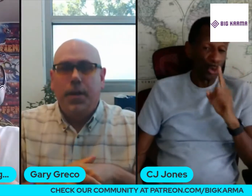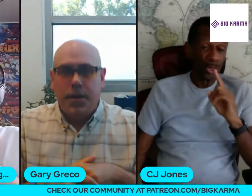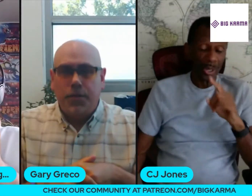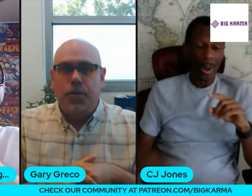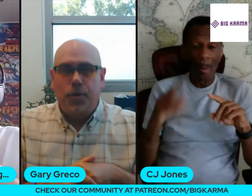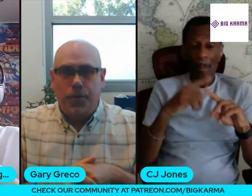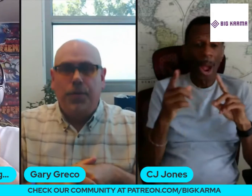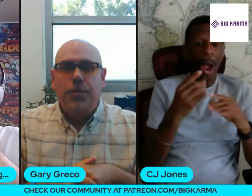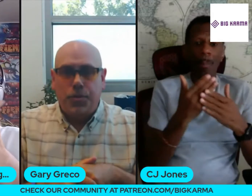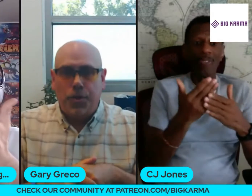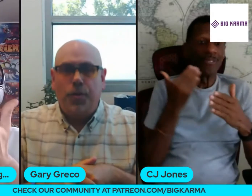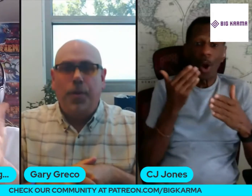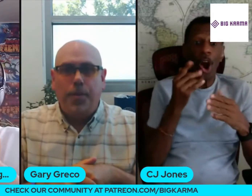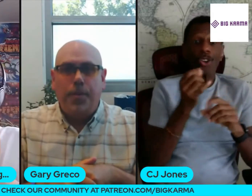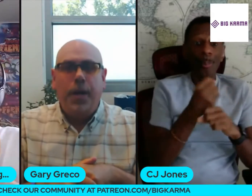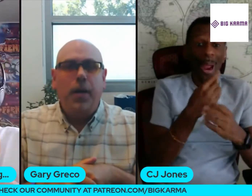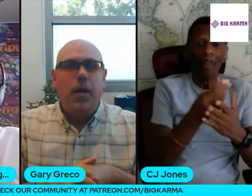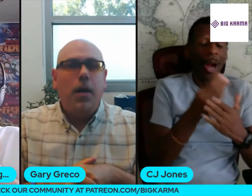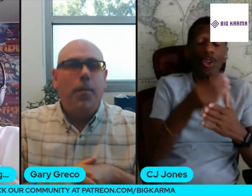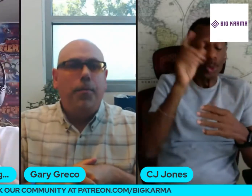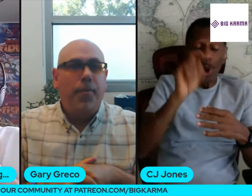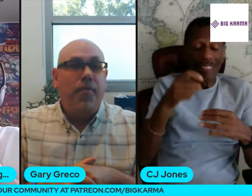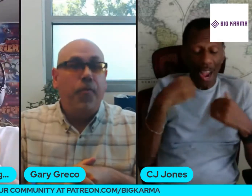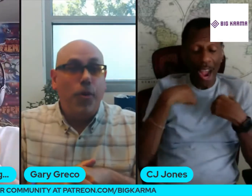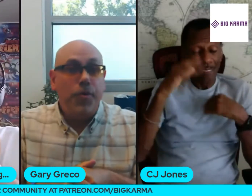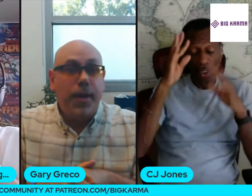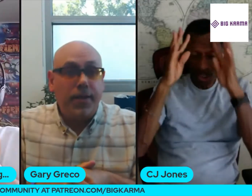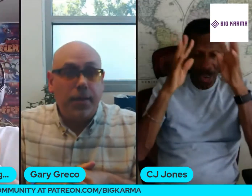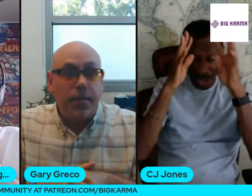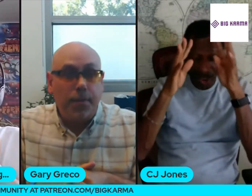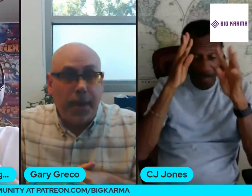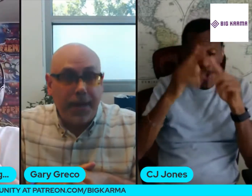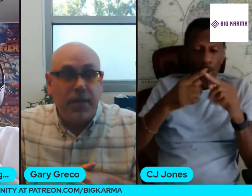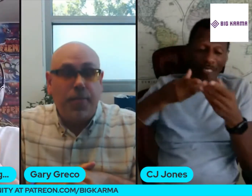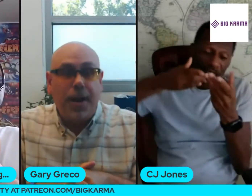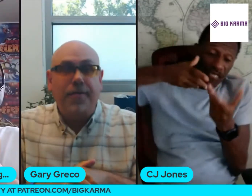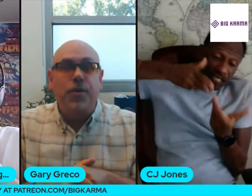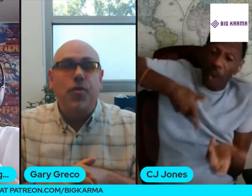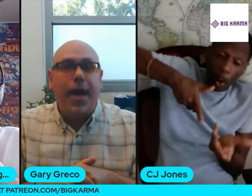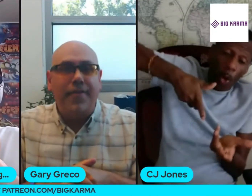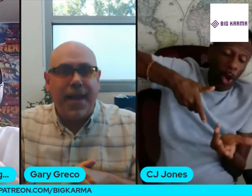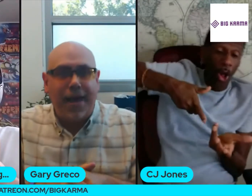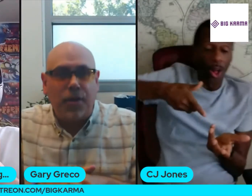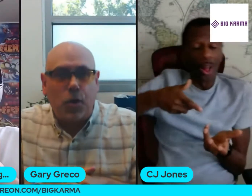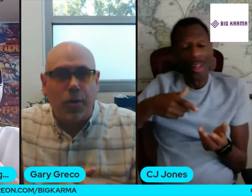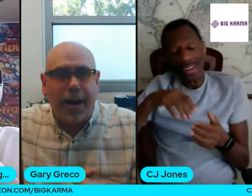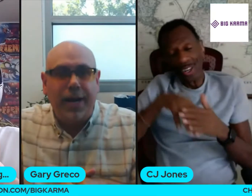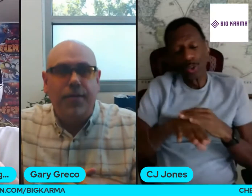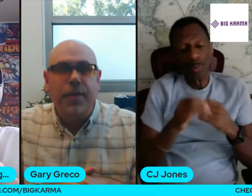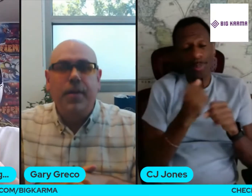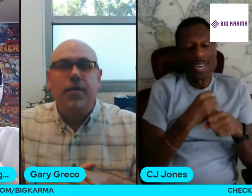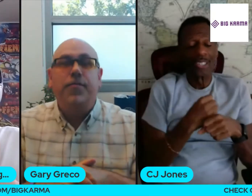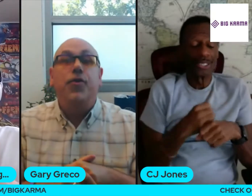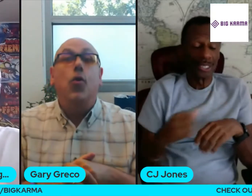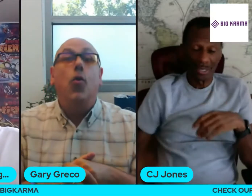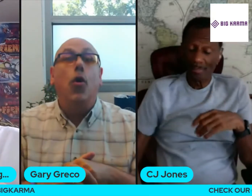So you cannot ignore the market. But before you get the money and the profit, you have to have the